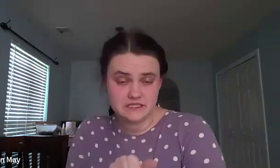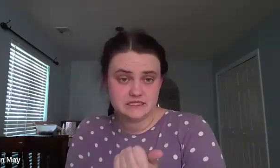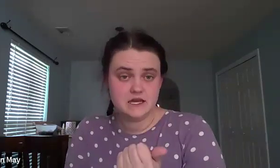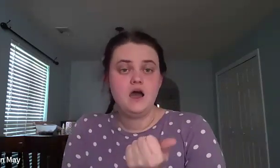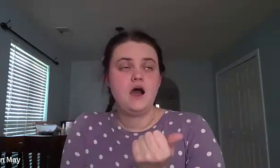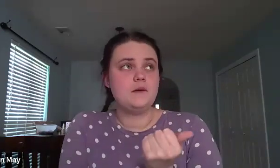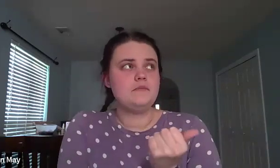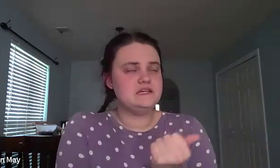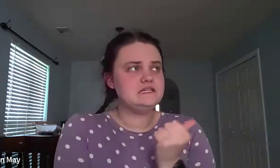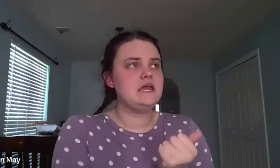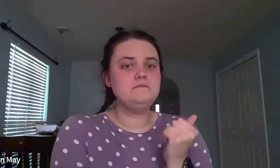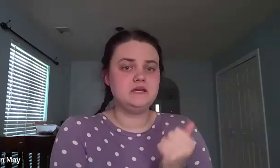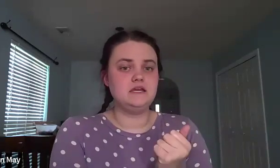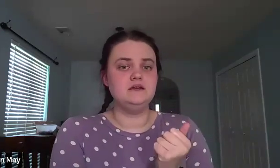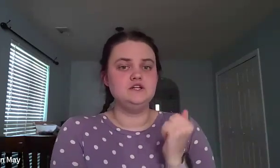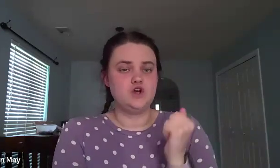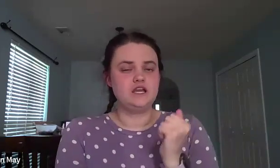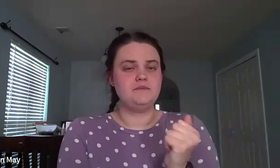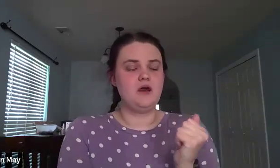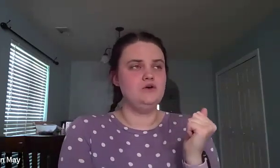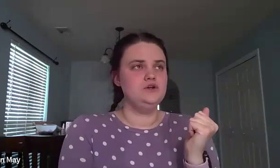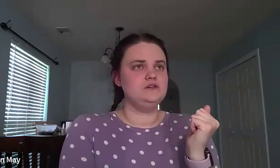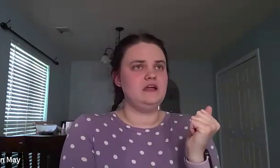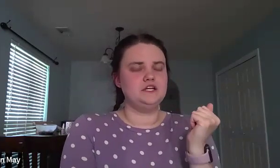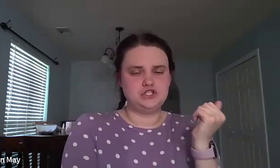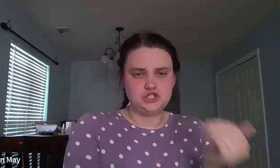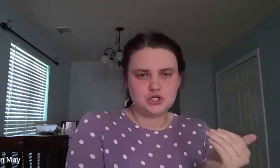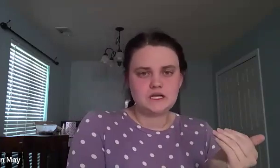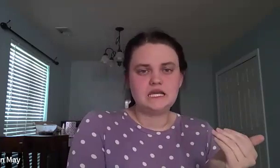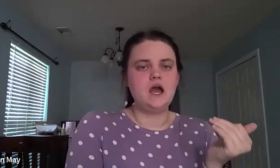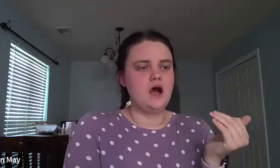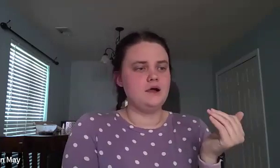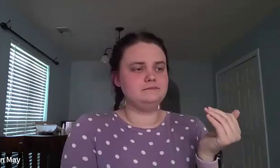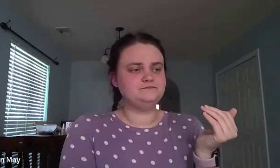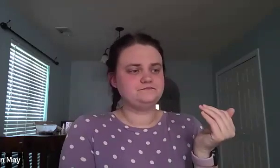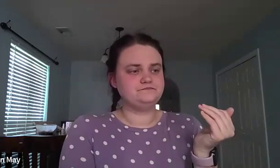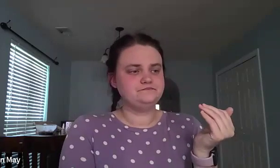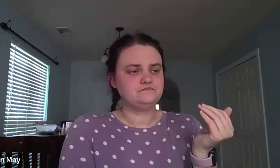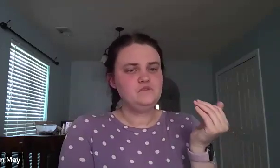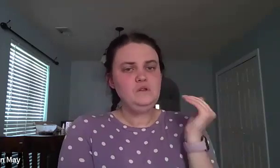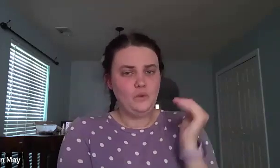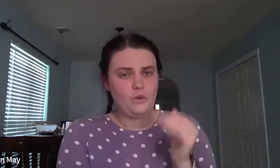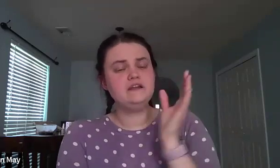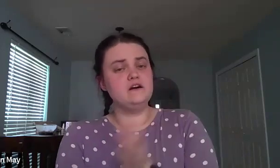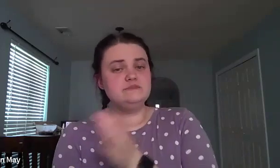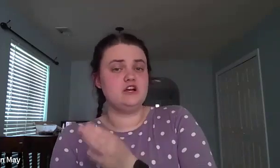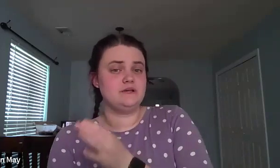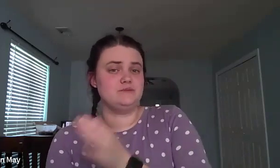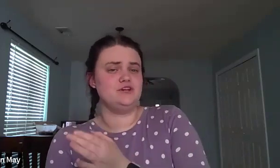sweet. This can be talking about like it's sugary, or it can also be talking about someone, oh,